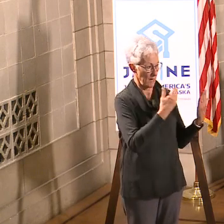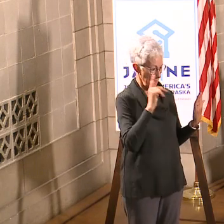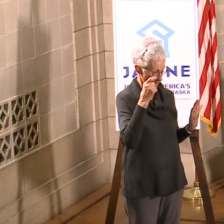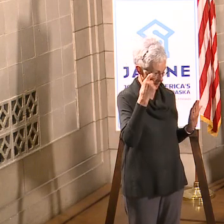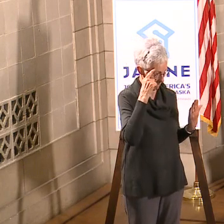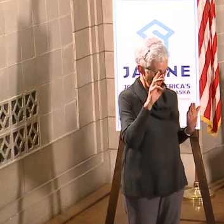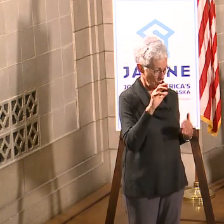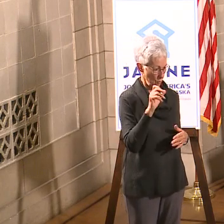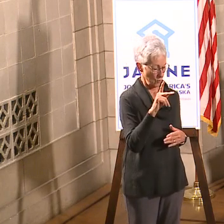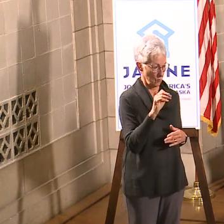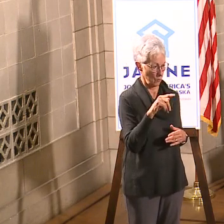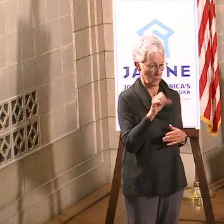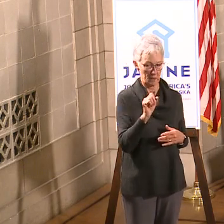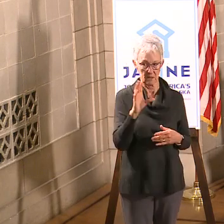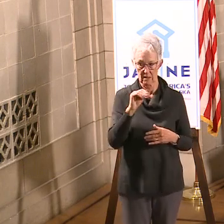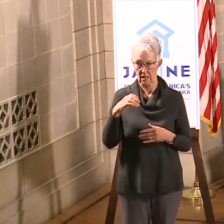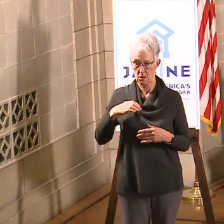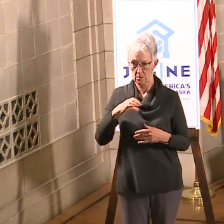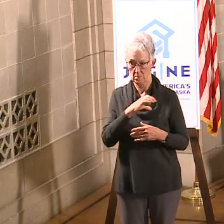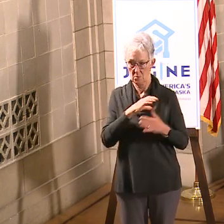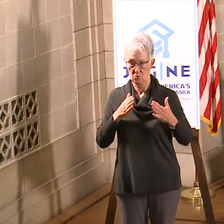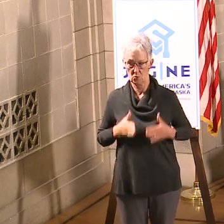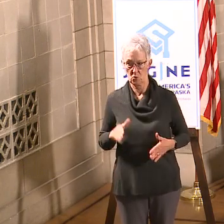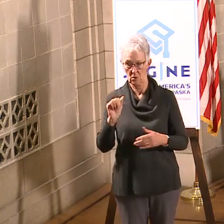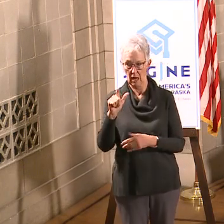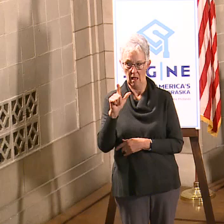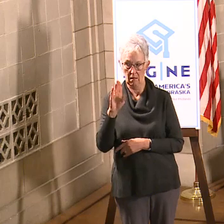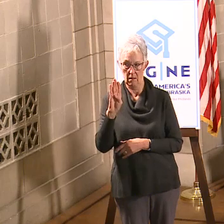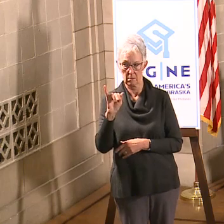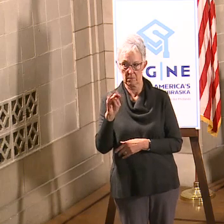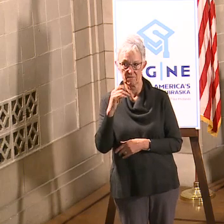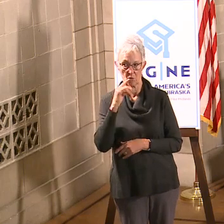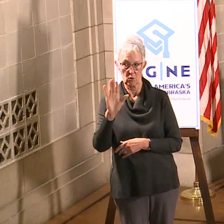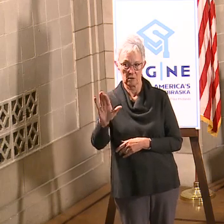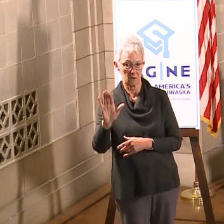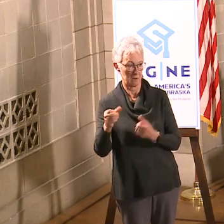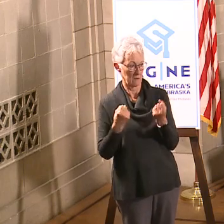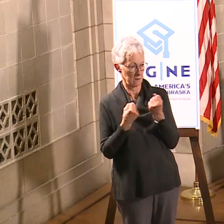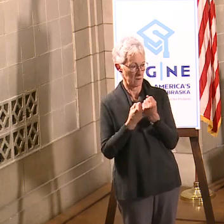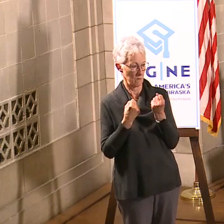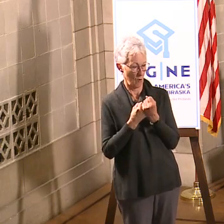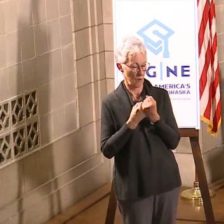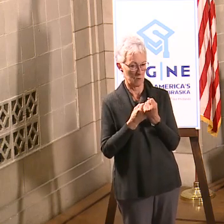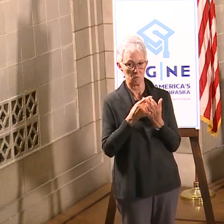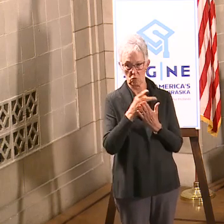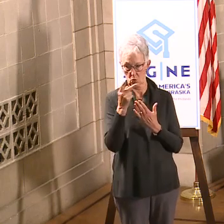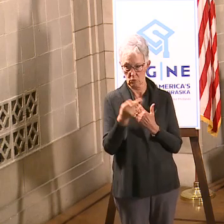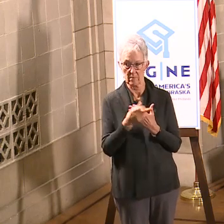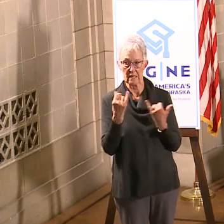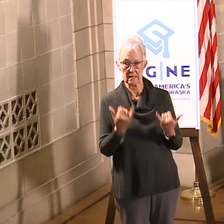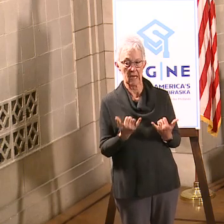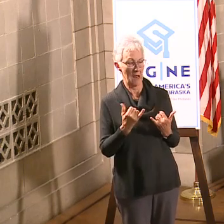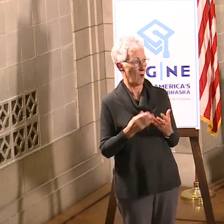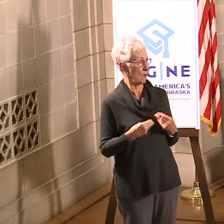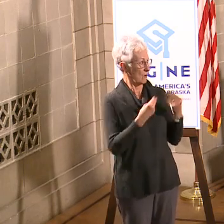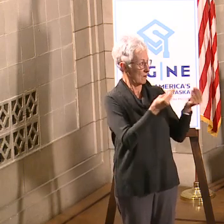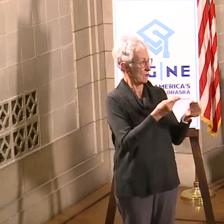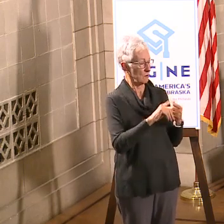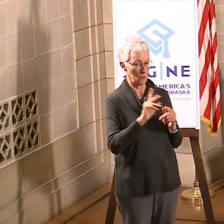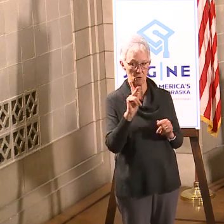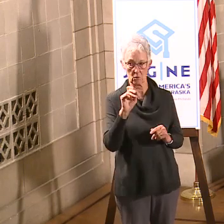their leadership and strong support of the program. And now I'll turn it over to Ken Smith, the national president, for a few remarks.